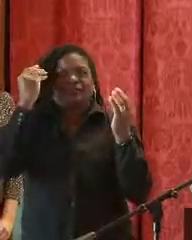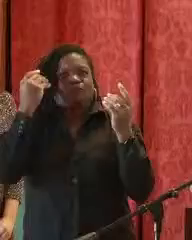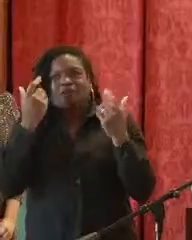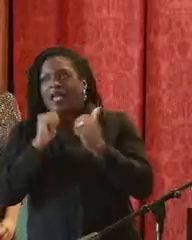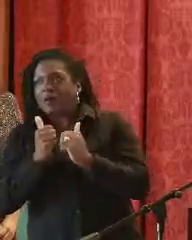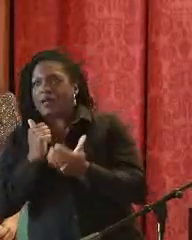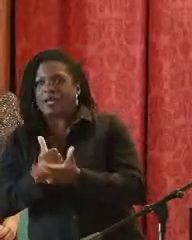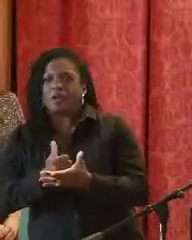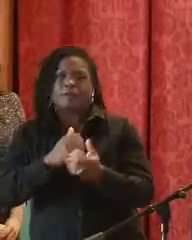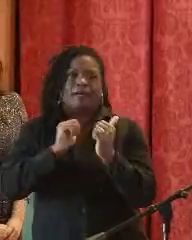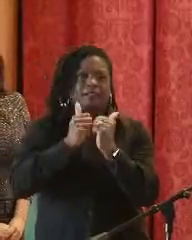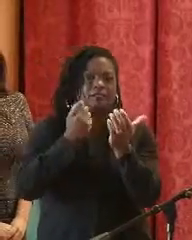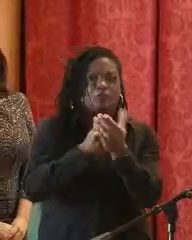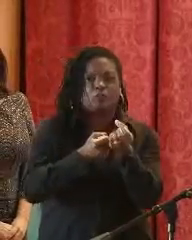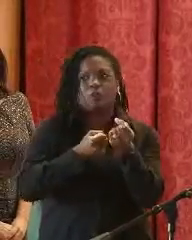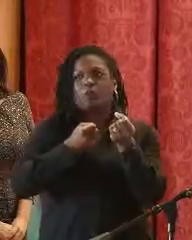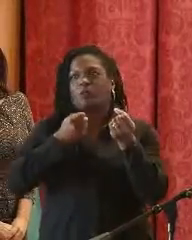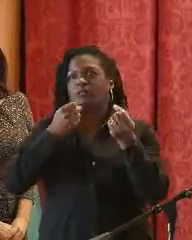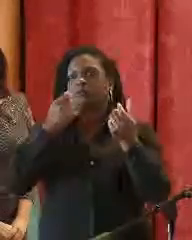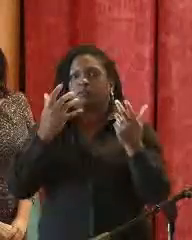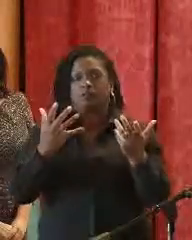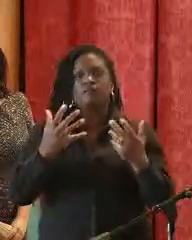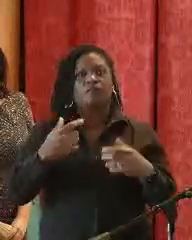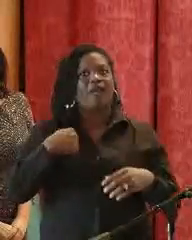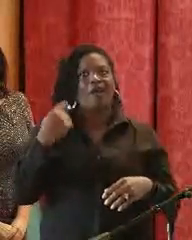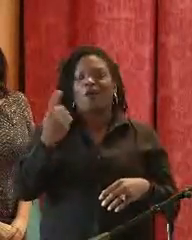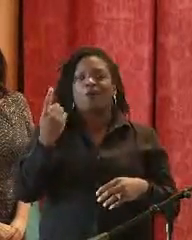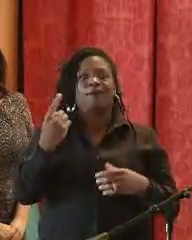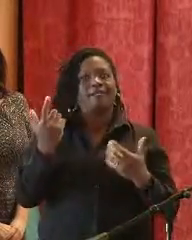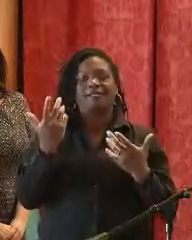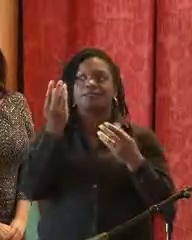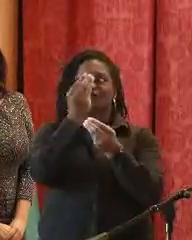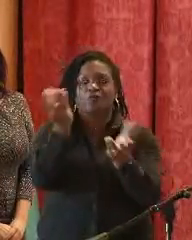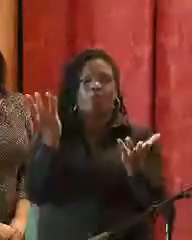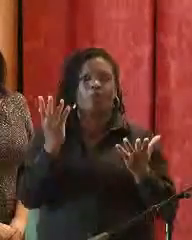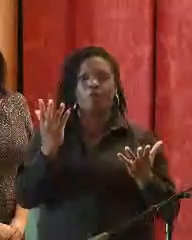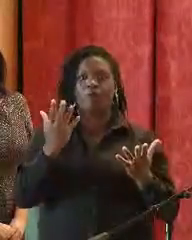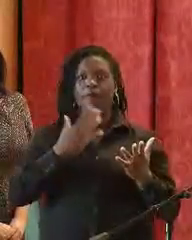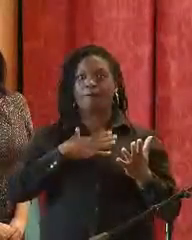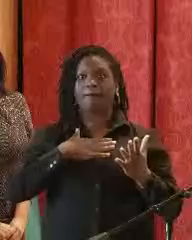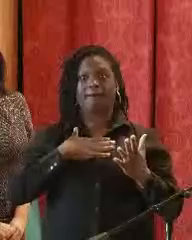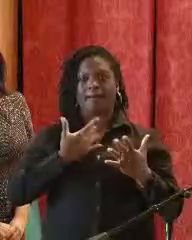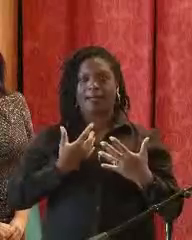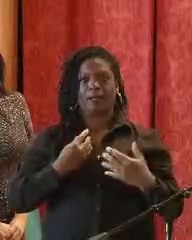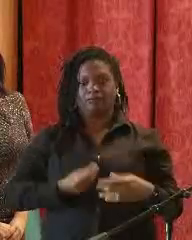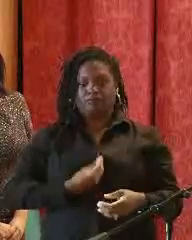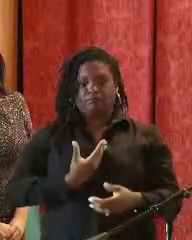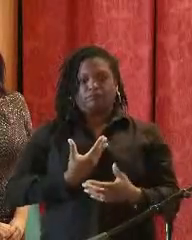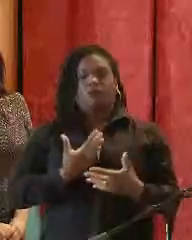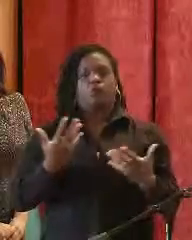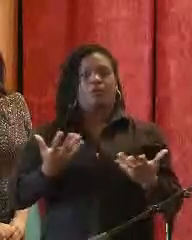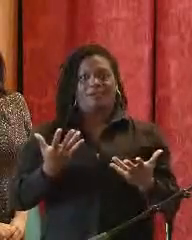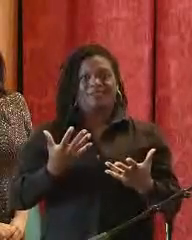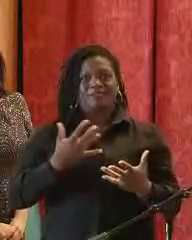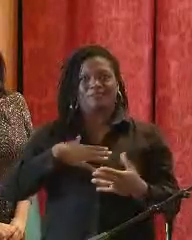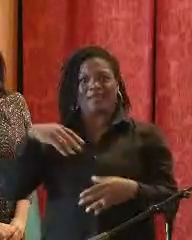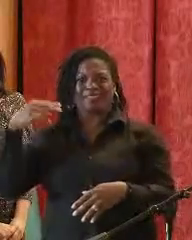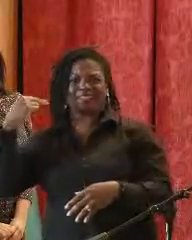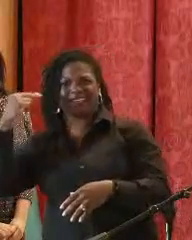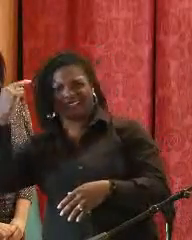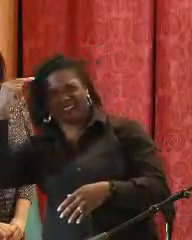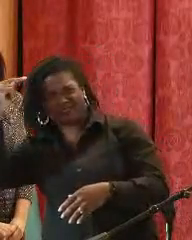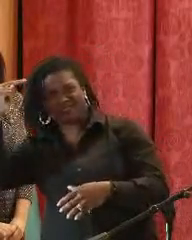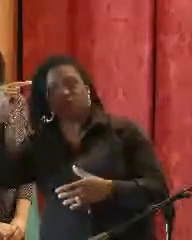several occasions to everyone and my colleagues that one of my lead motivations was I have an autistic nephew,